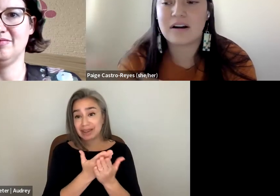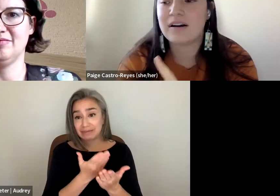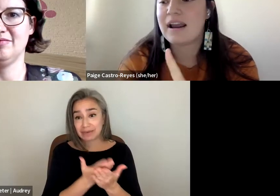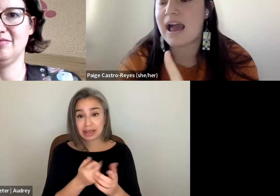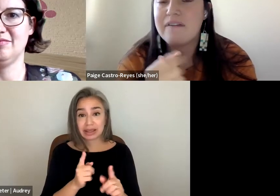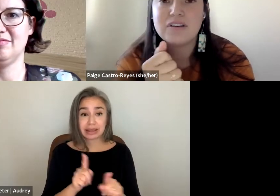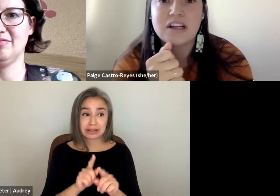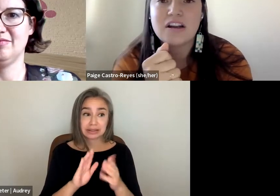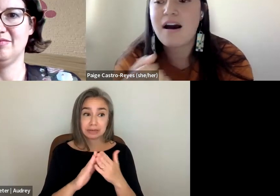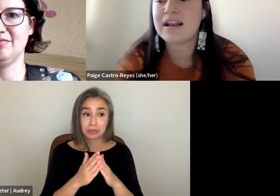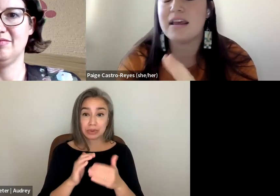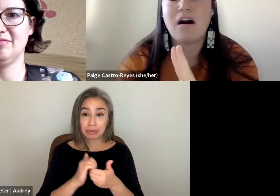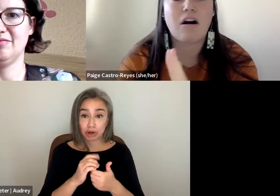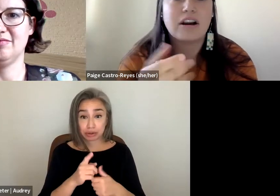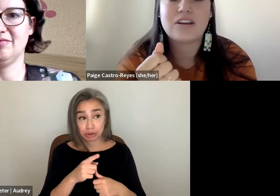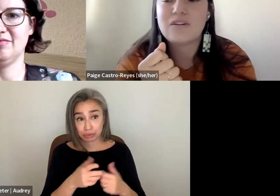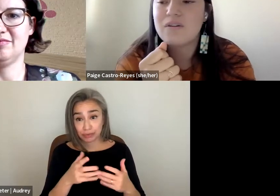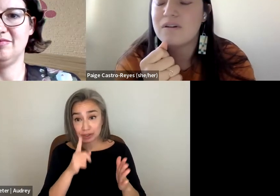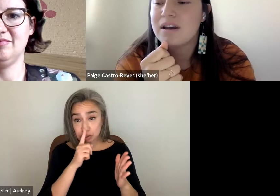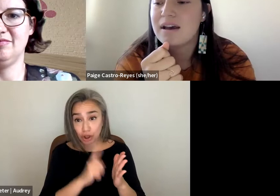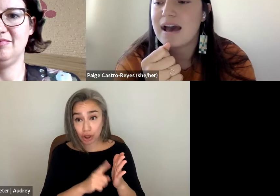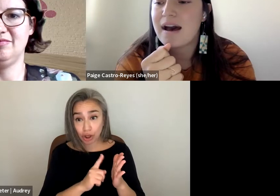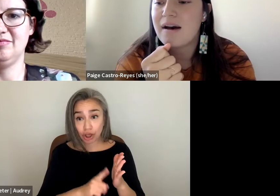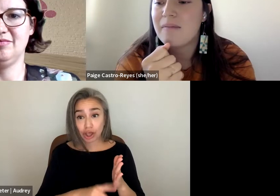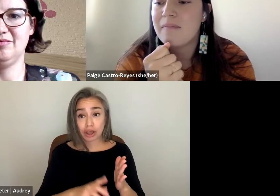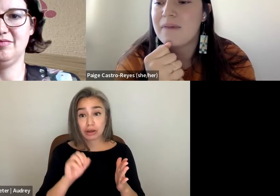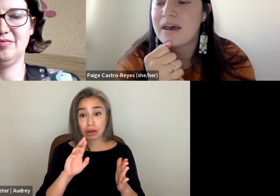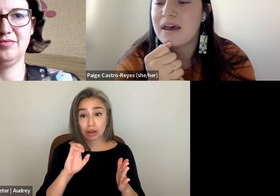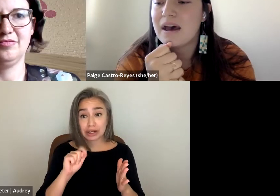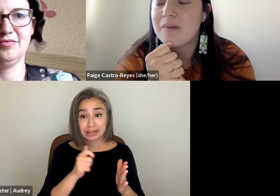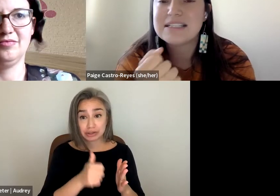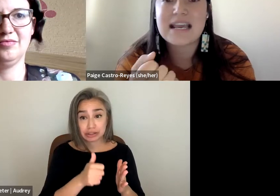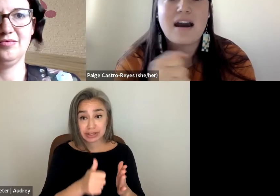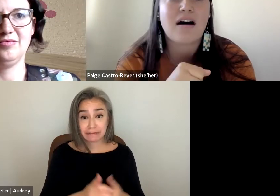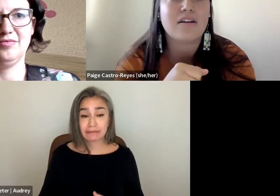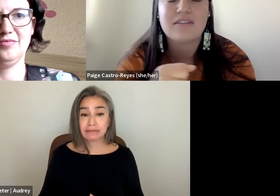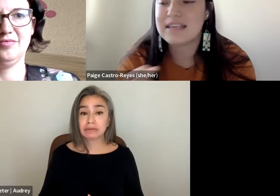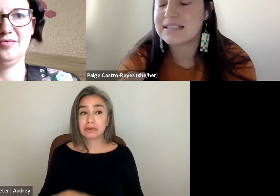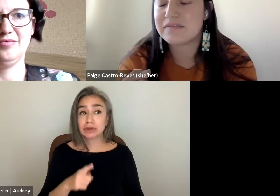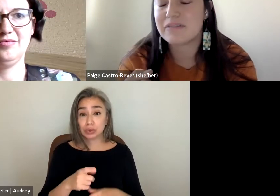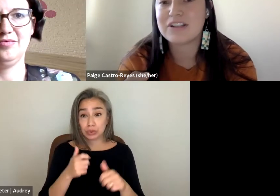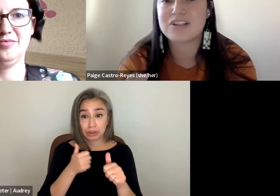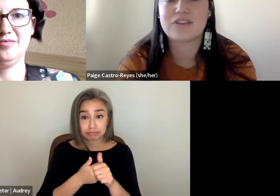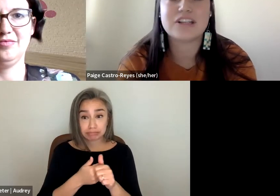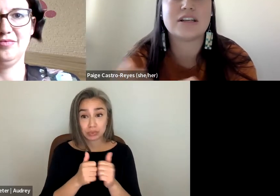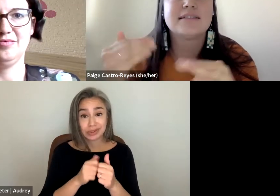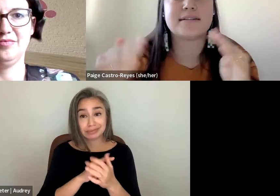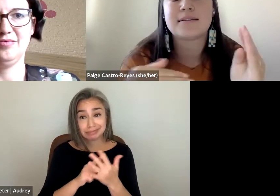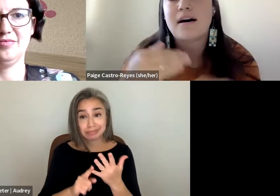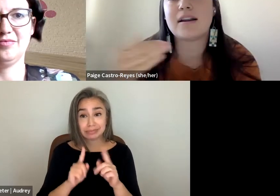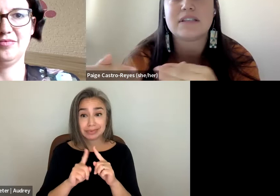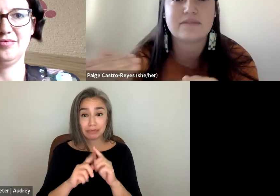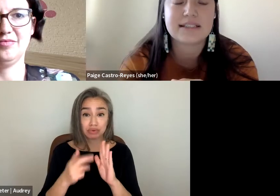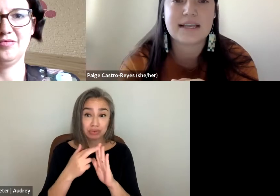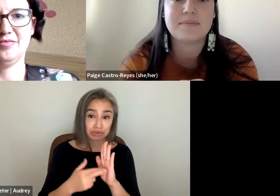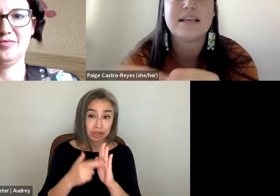community partner, have you done an audit? Are you up to date on these different registrations? There's